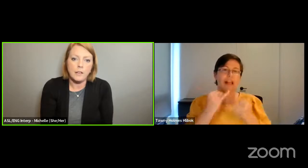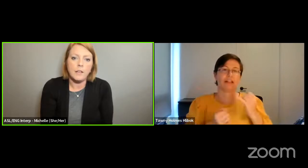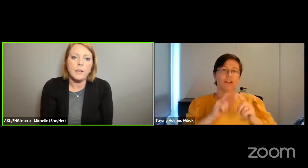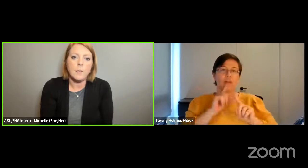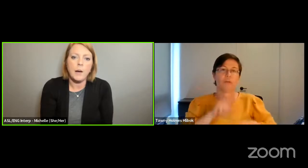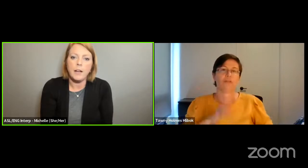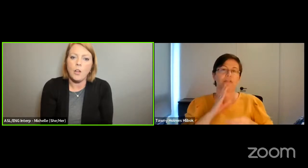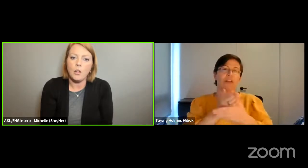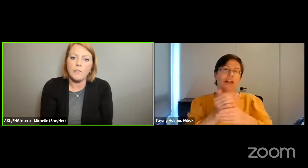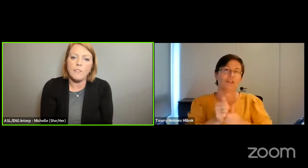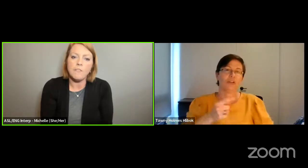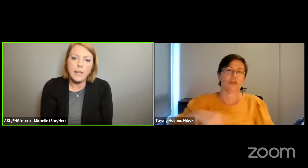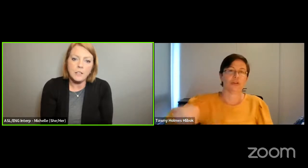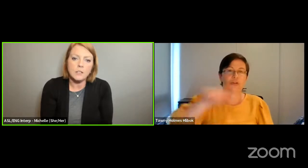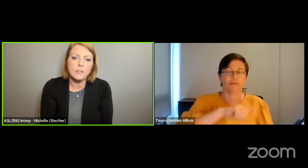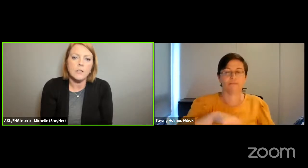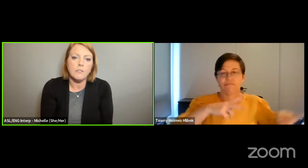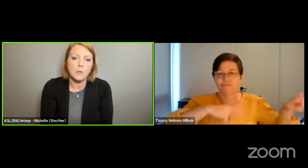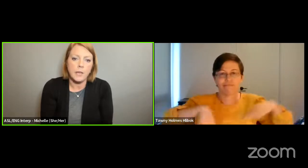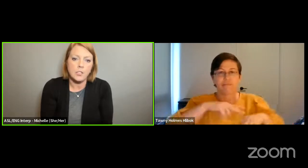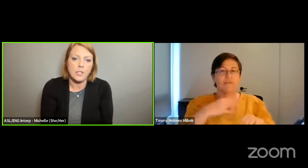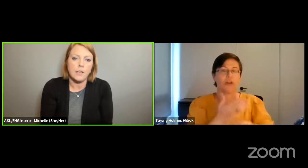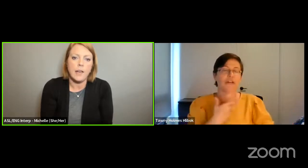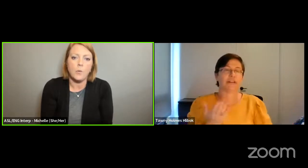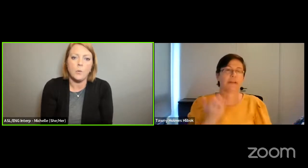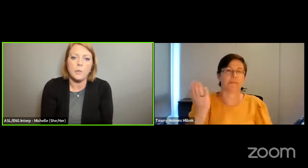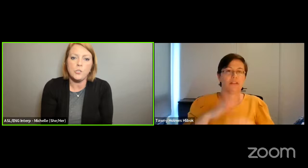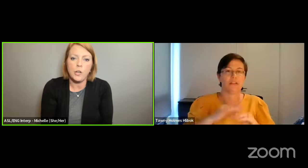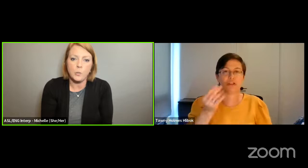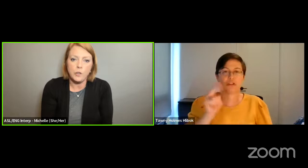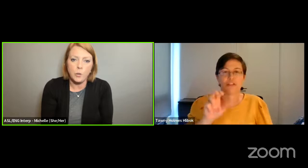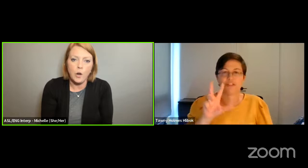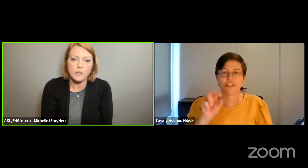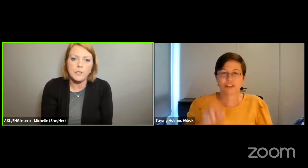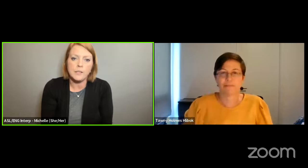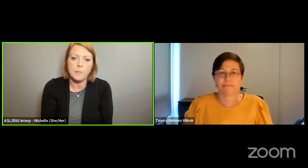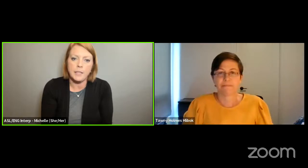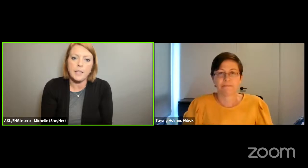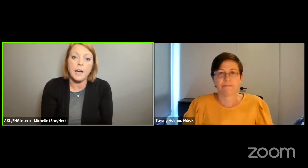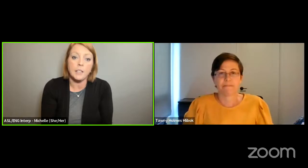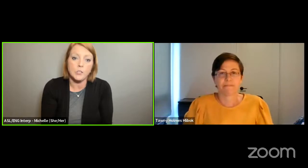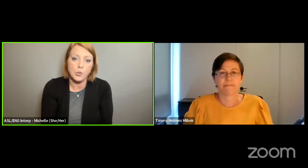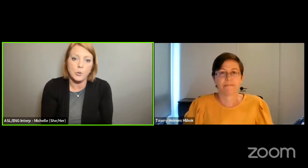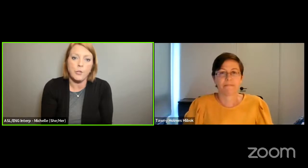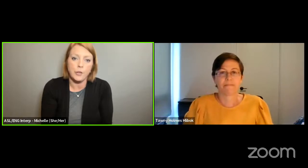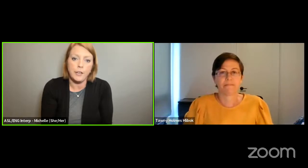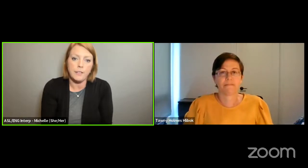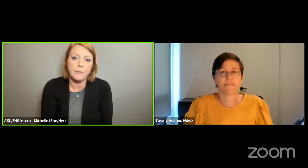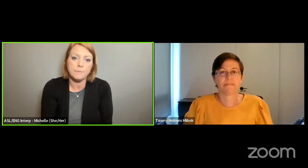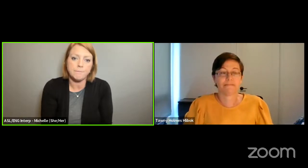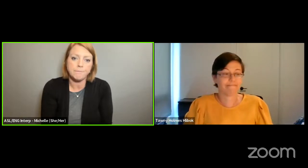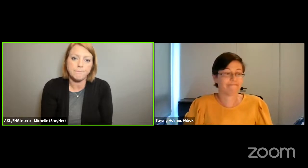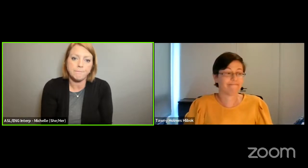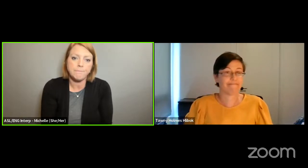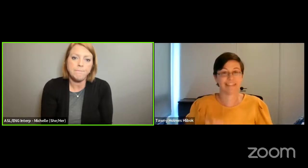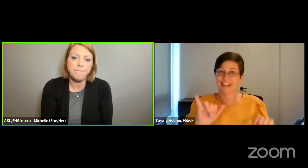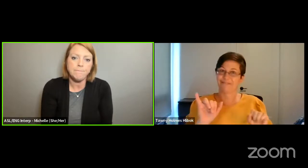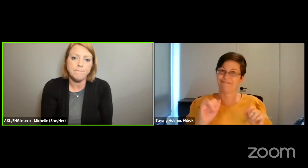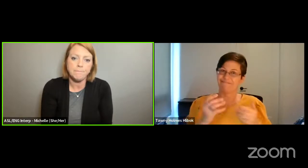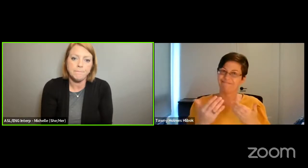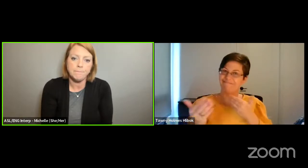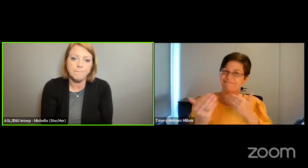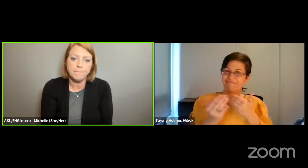to then compile all of the final information that will be shared with you all to submit on June 30th.